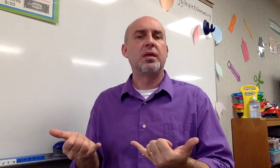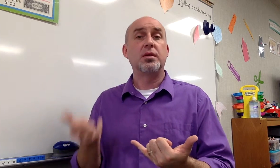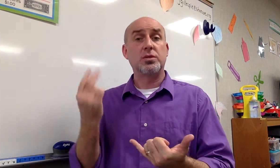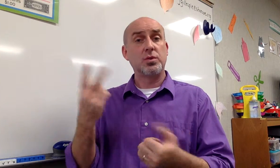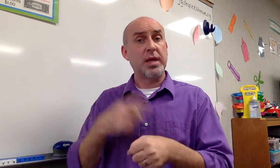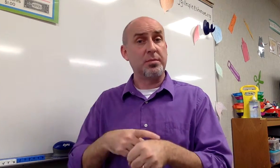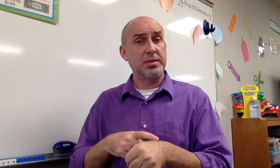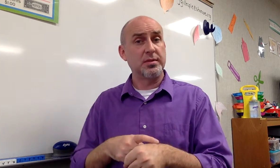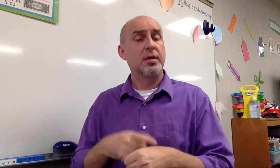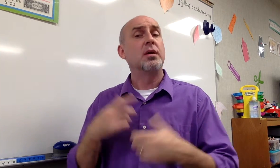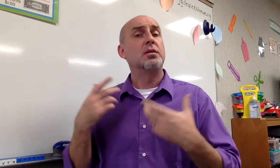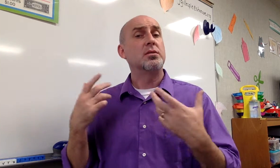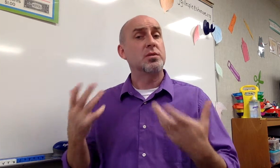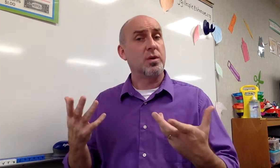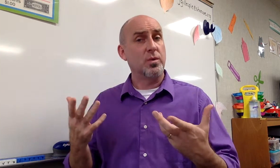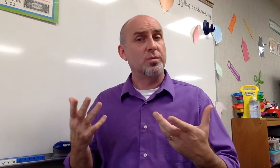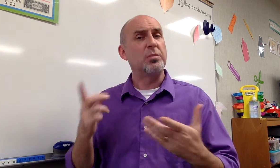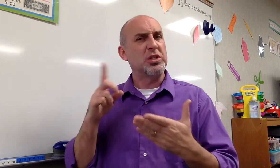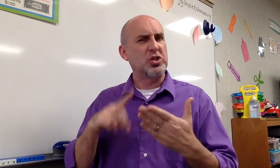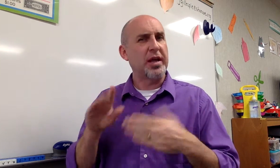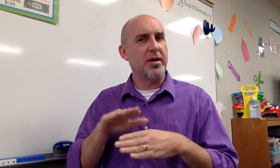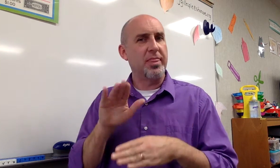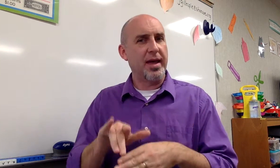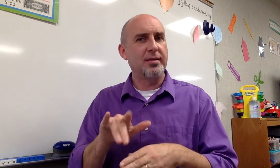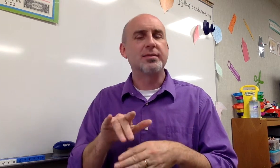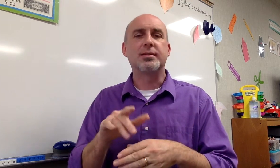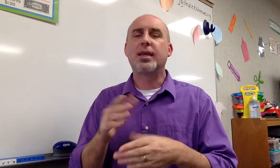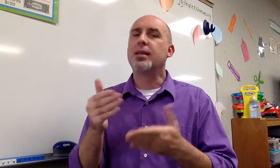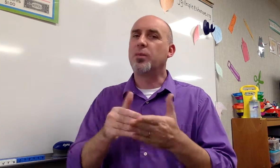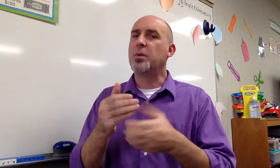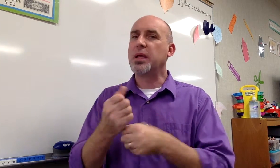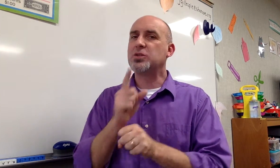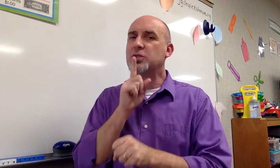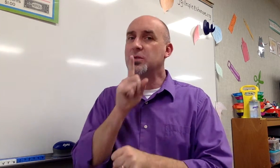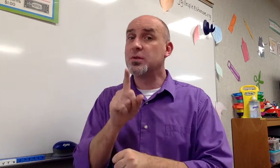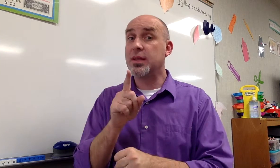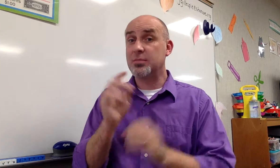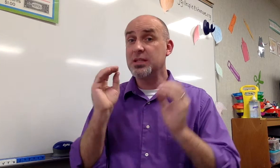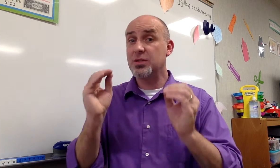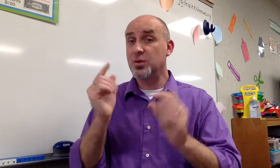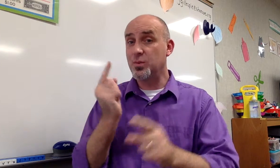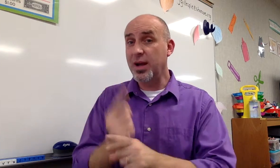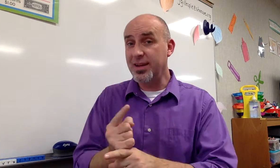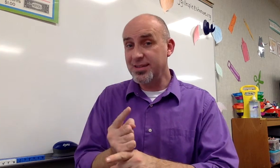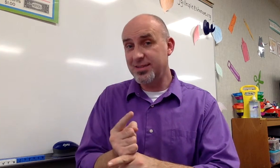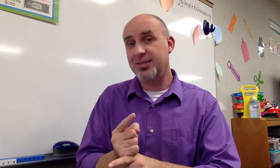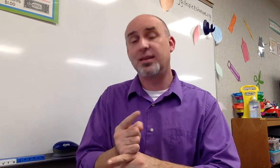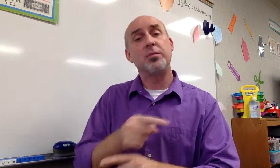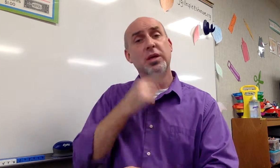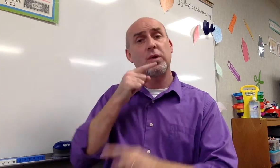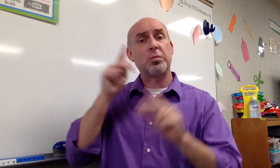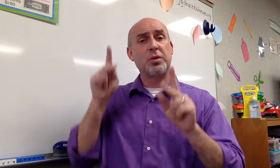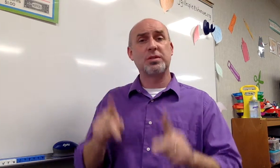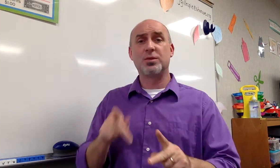is 2 times. So I'm going to check on that, because again, I want to make sure that I'm teaching you right, and I'm a hearing person who's